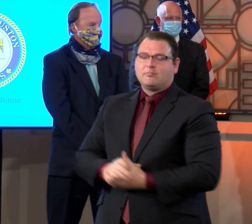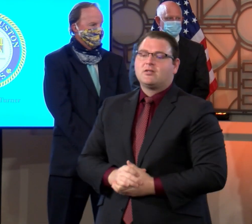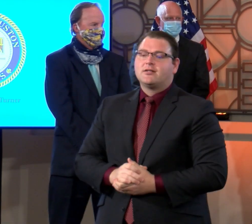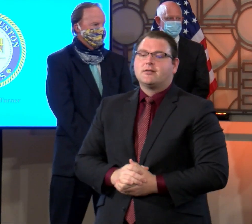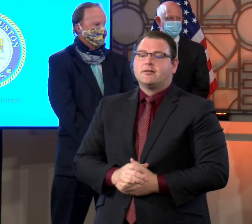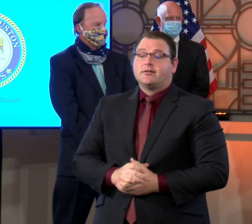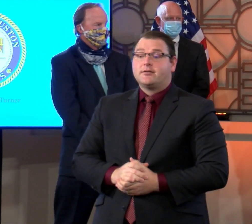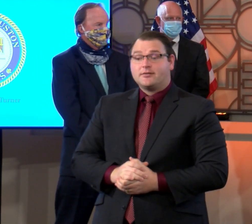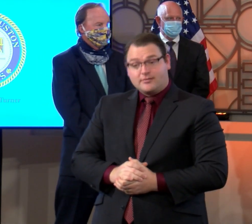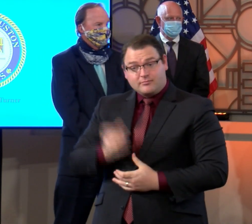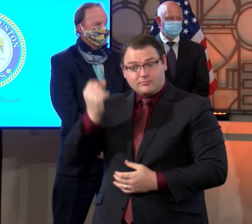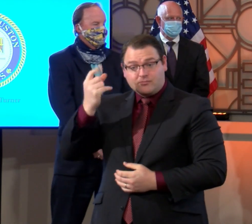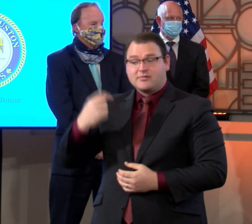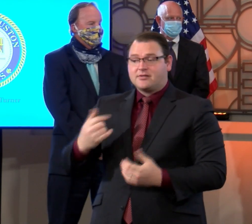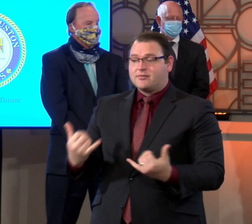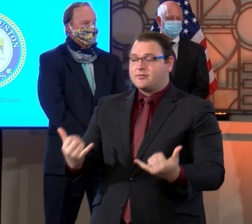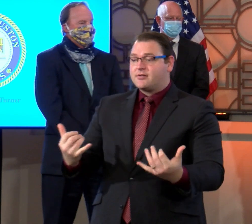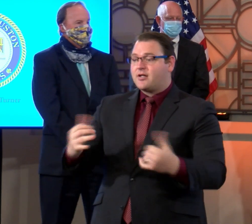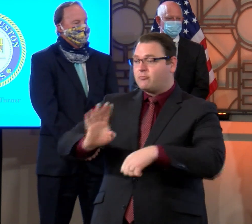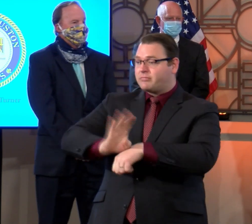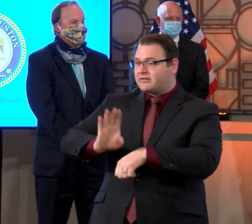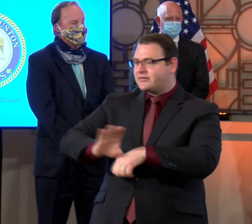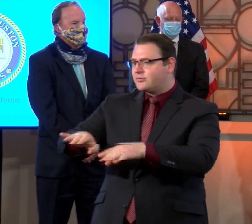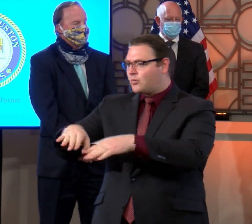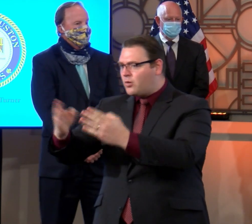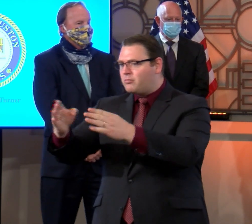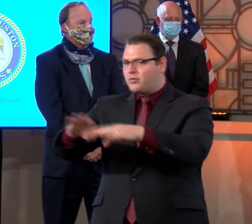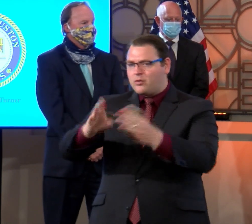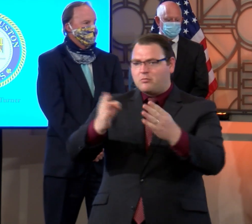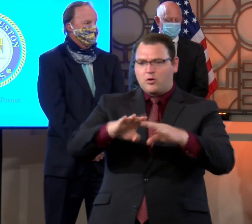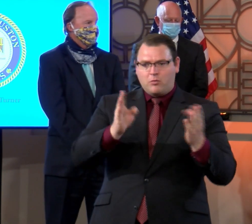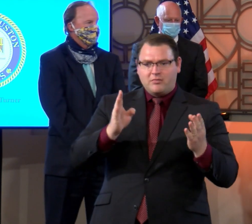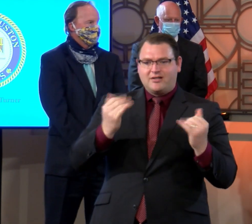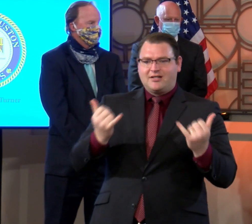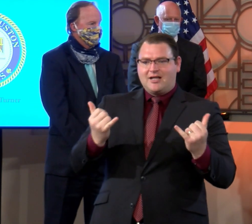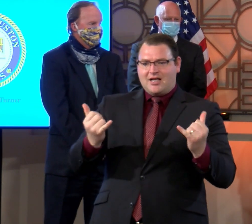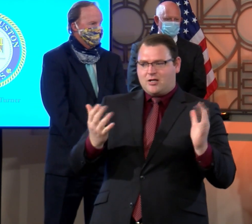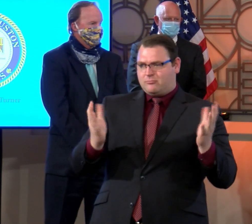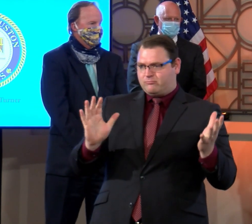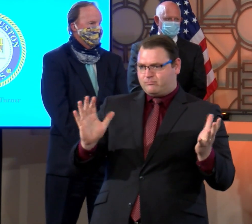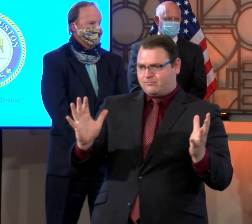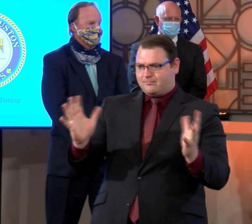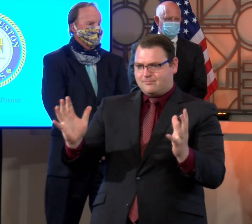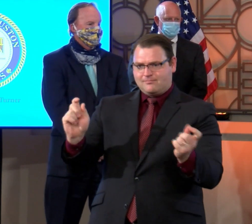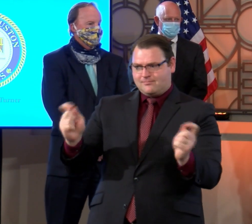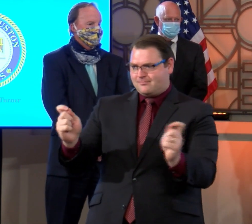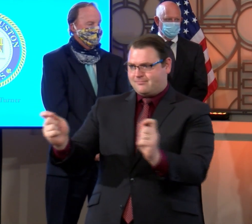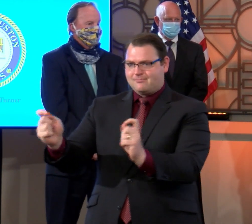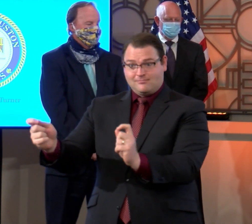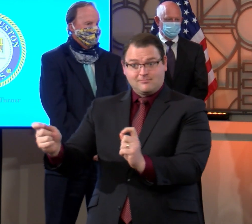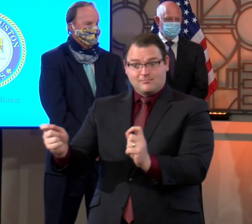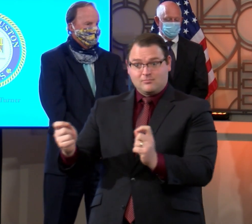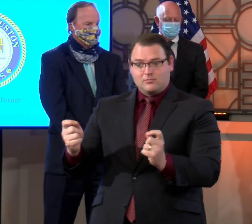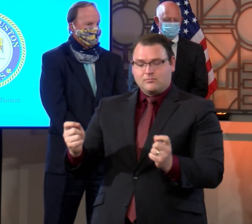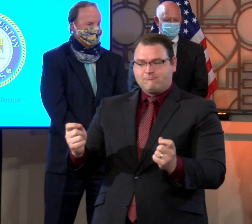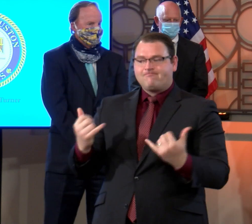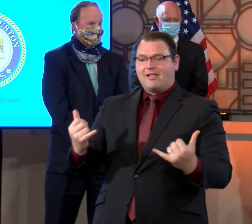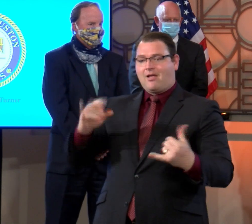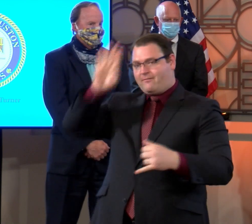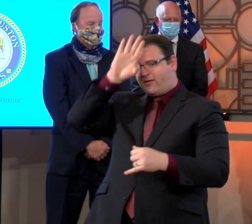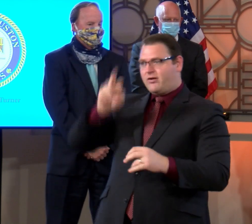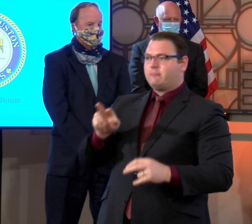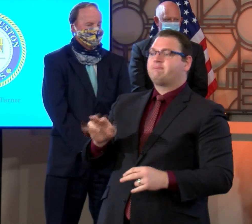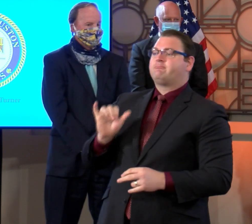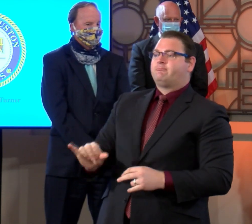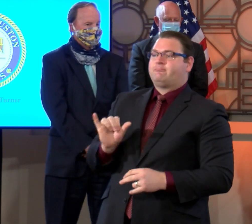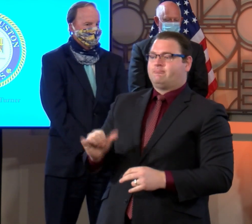to opening up businesses here in the state, the fire department is preparing with their contingency plan with the